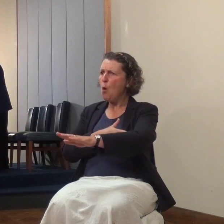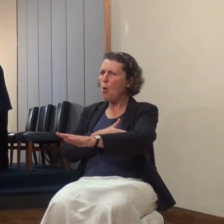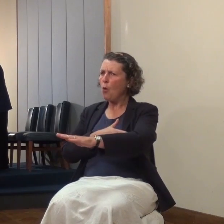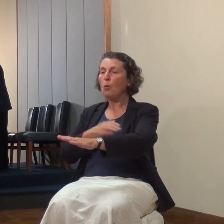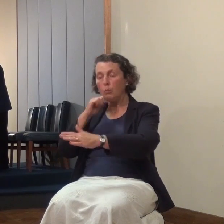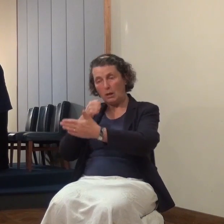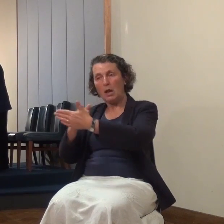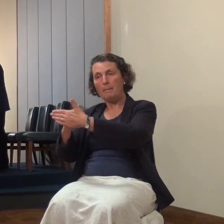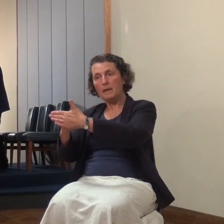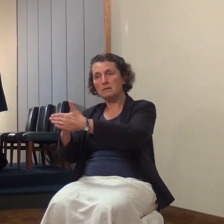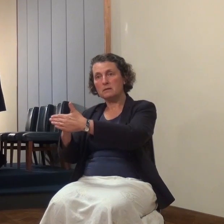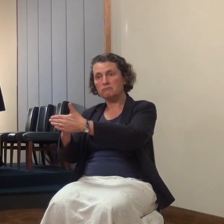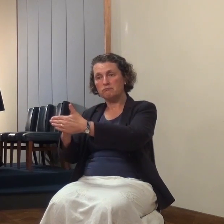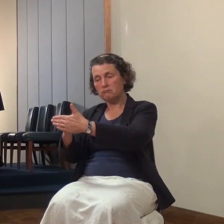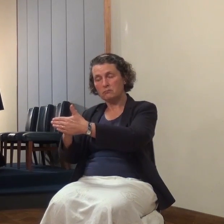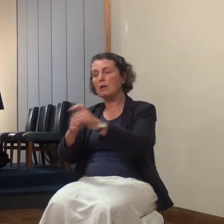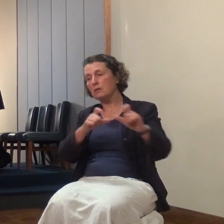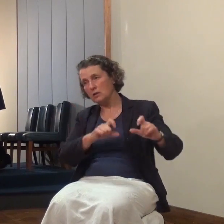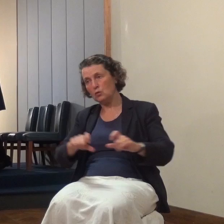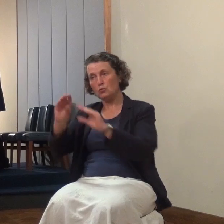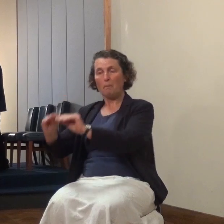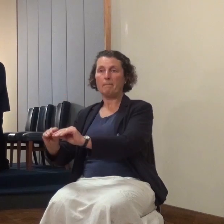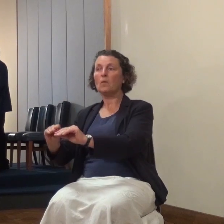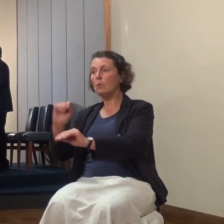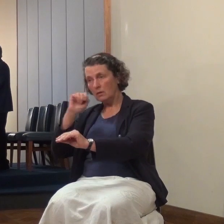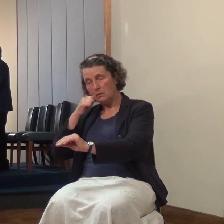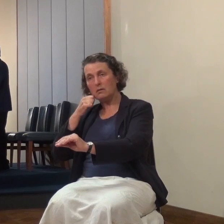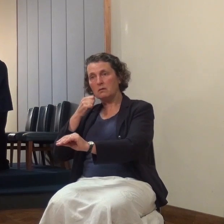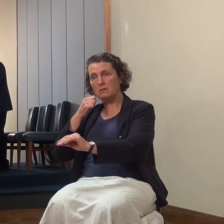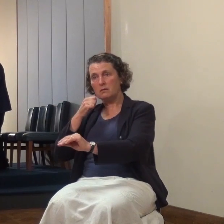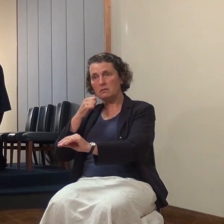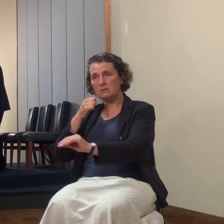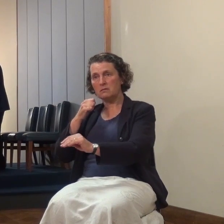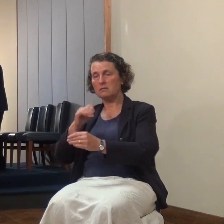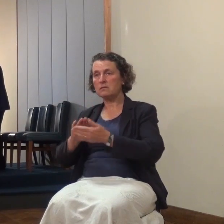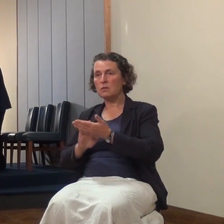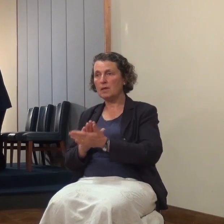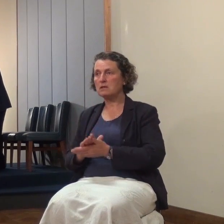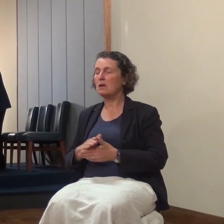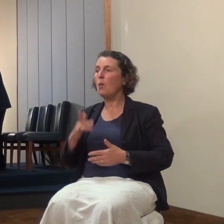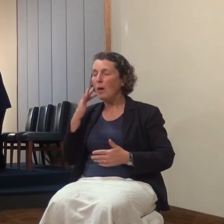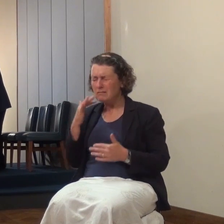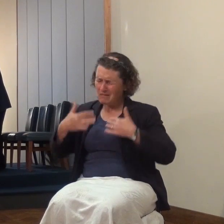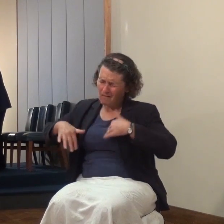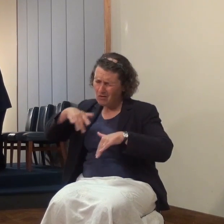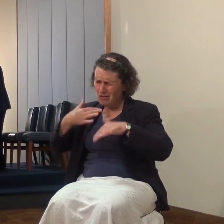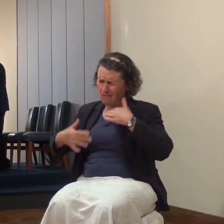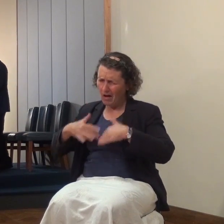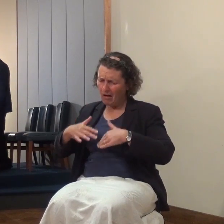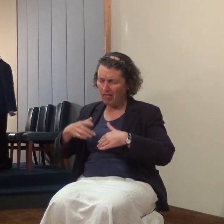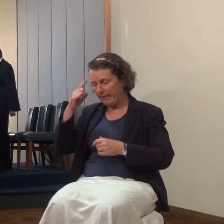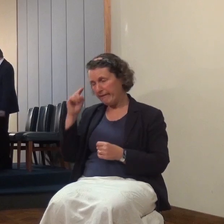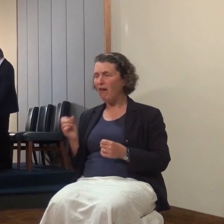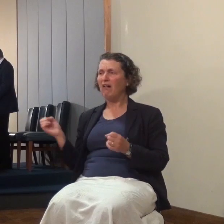move on, greatly encouraged. That is why we are to remain vigilant in our afflictions. We